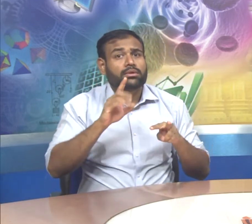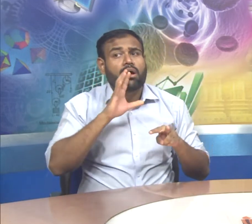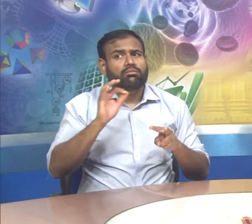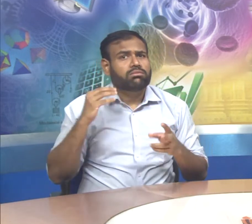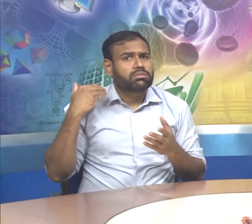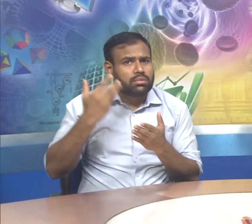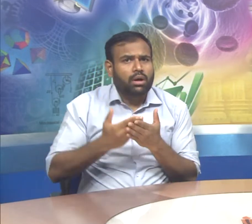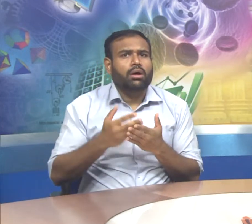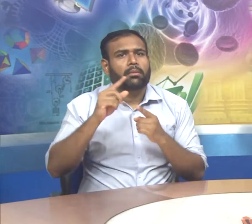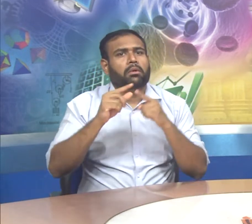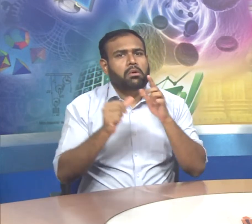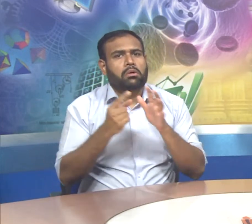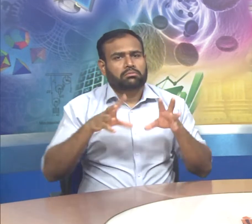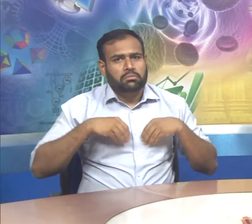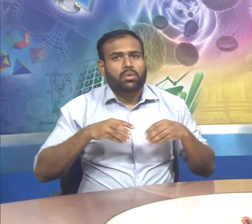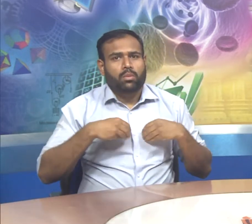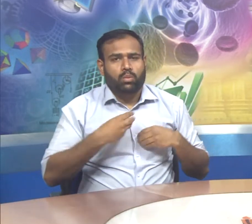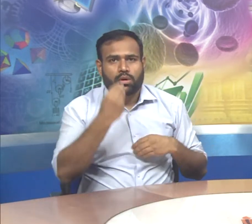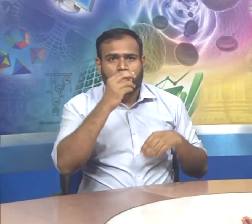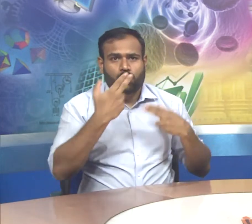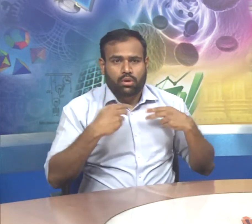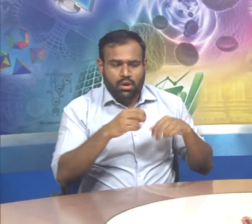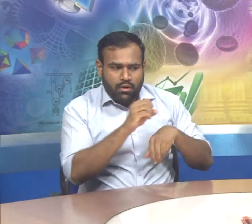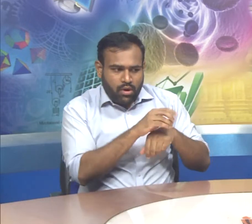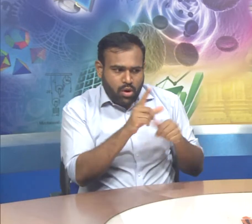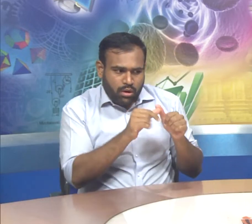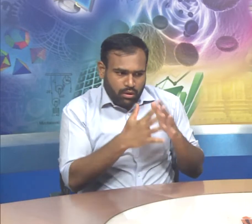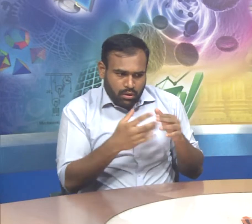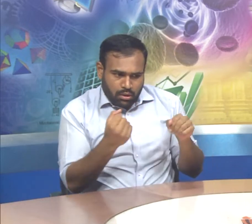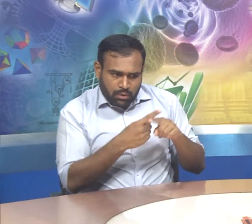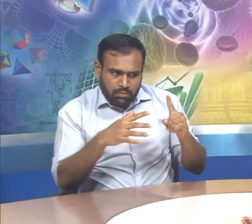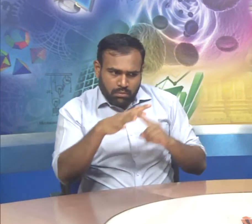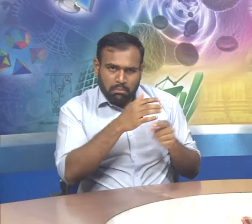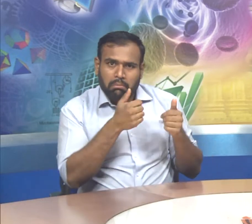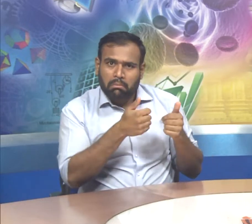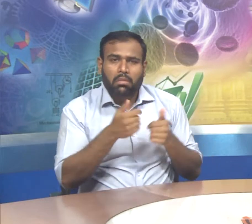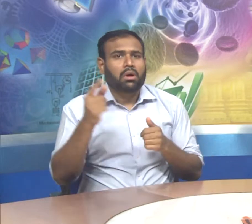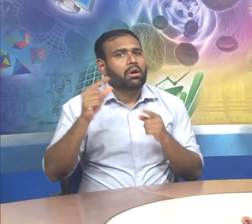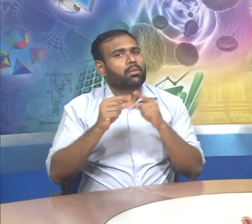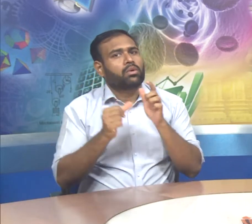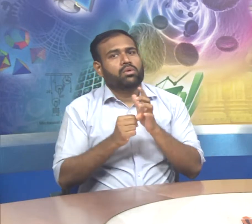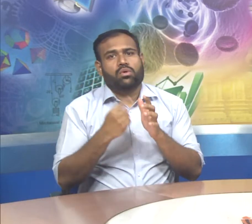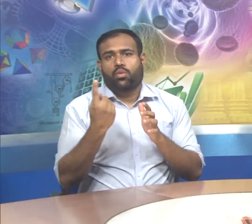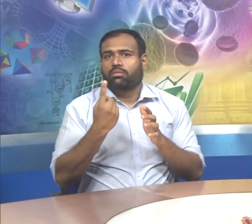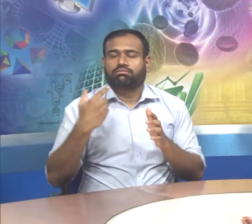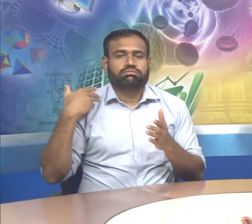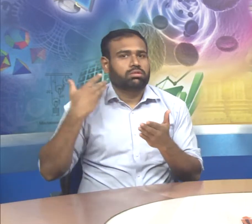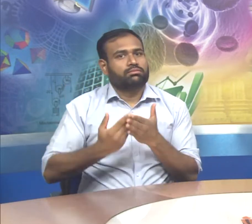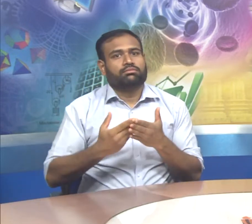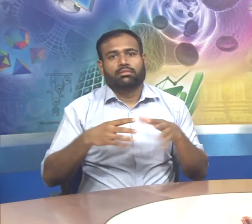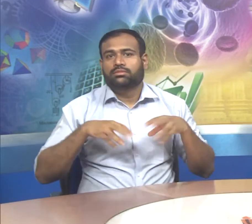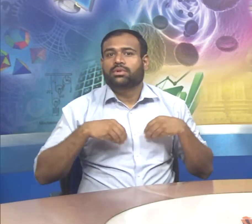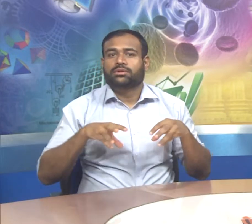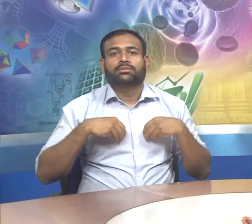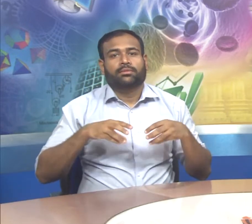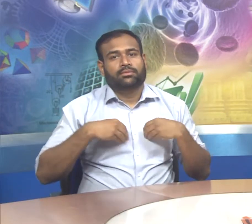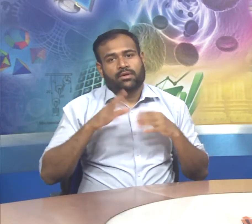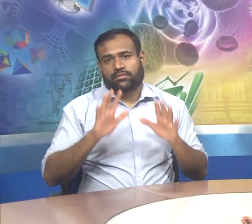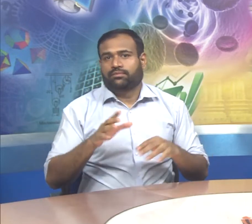The advice of the court is not binding on the President. So far, whenever the